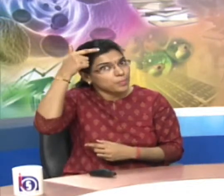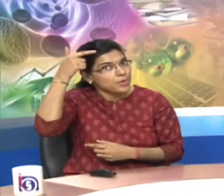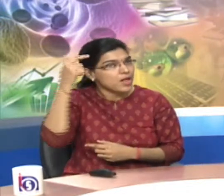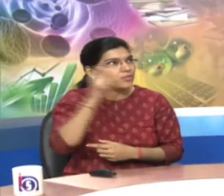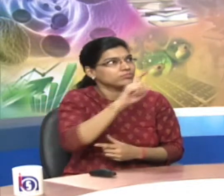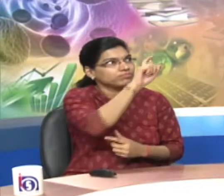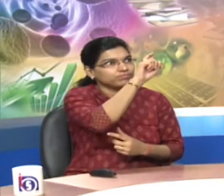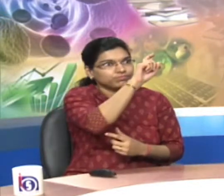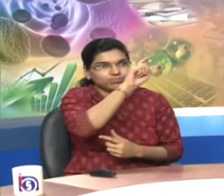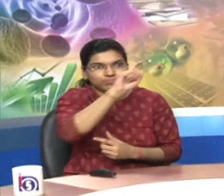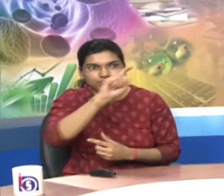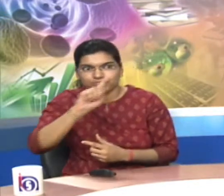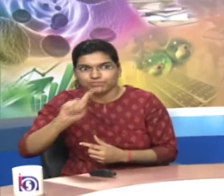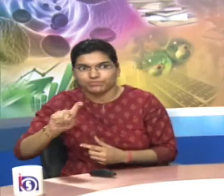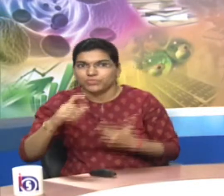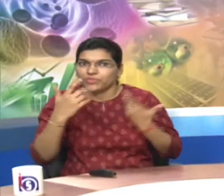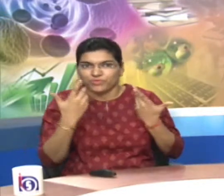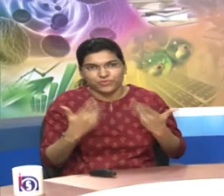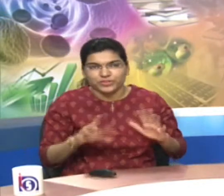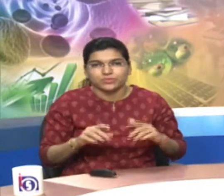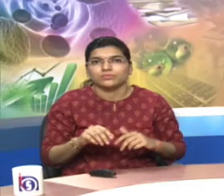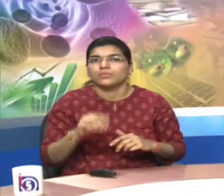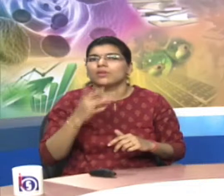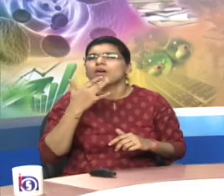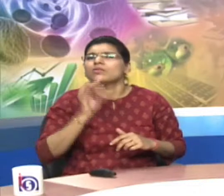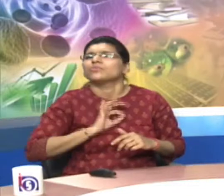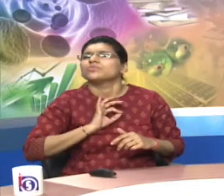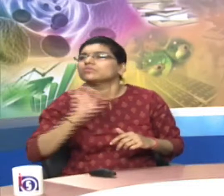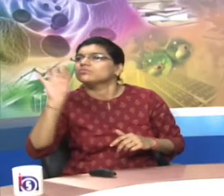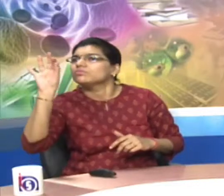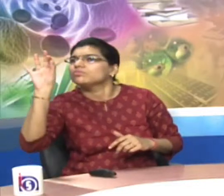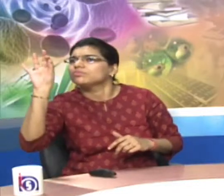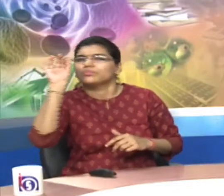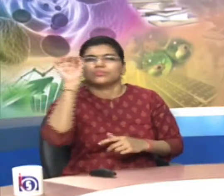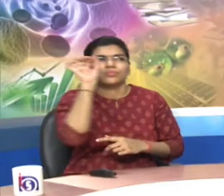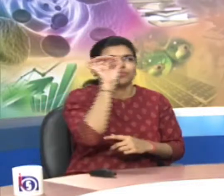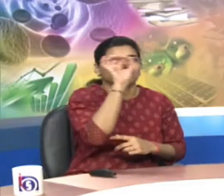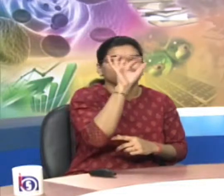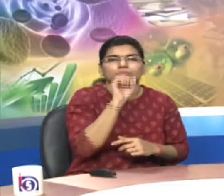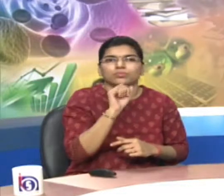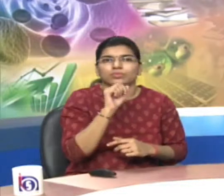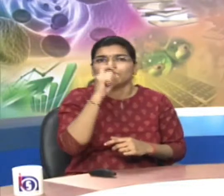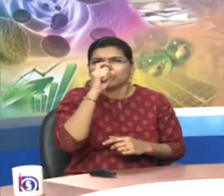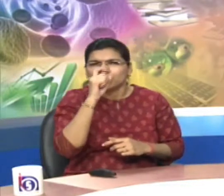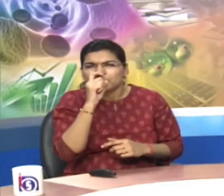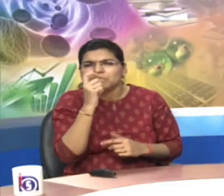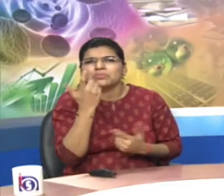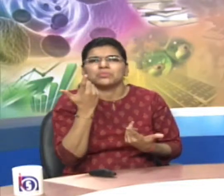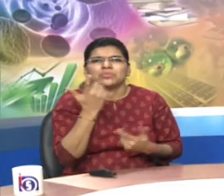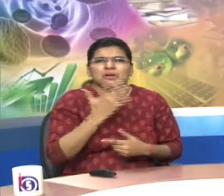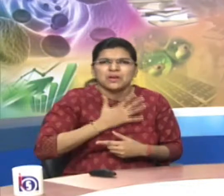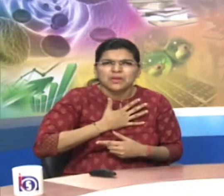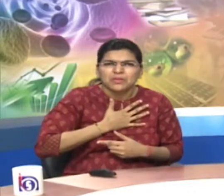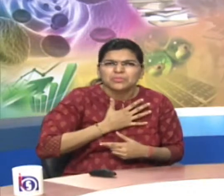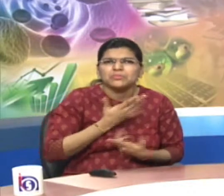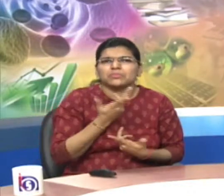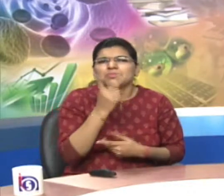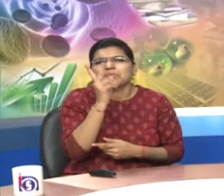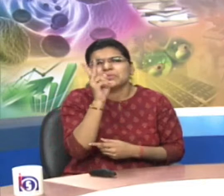we have used the mouse and dragged the content, and wherever we wanted we put that,